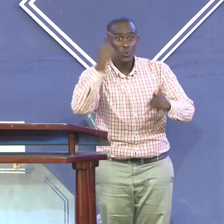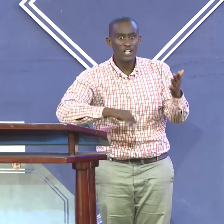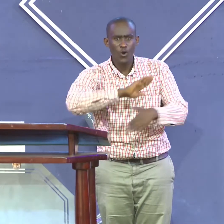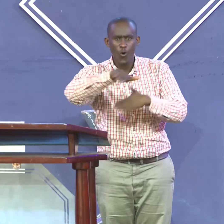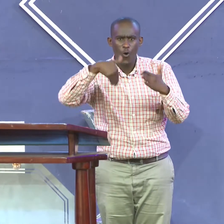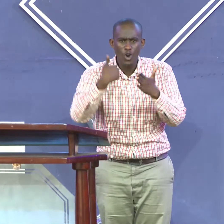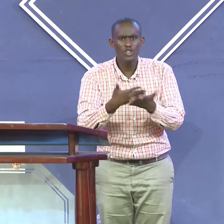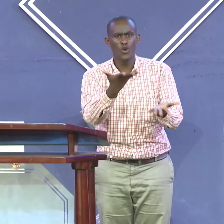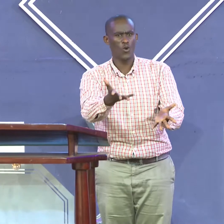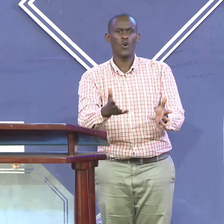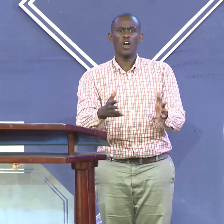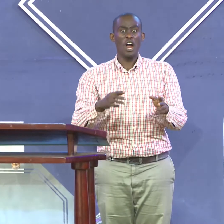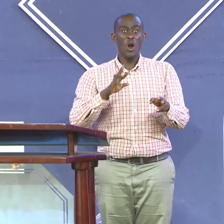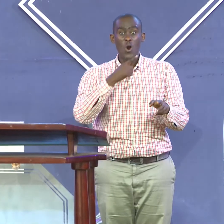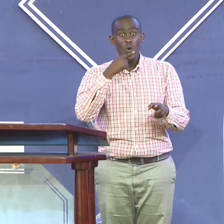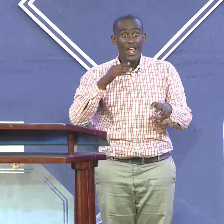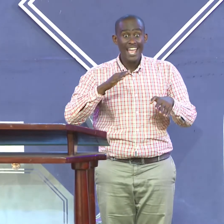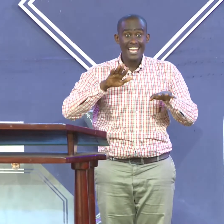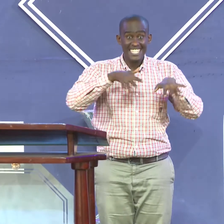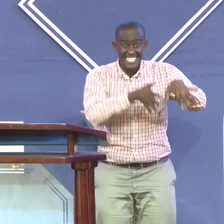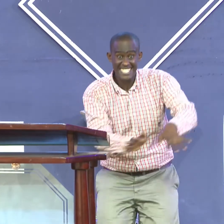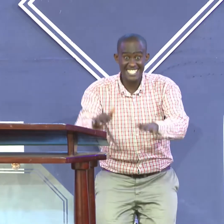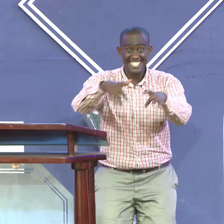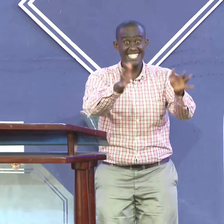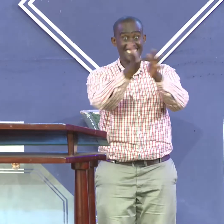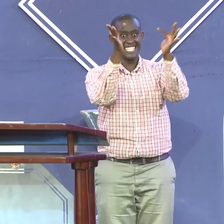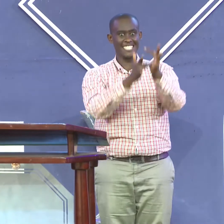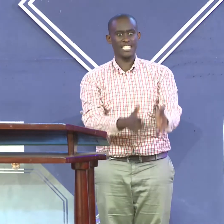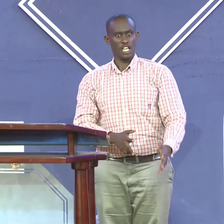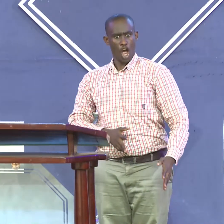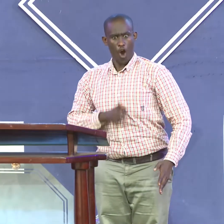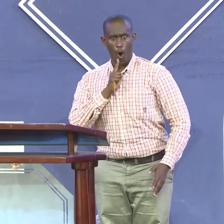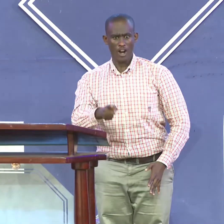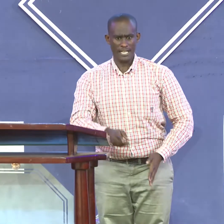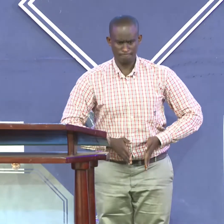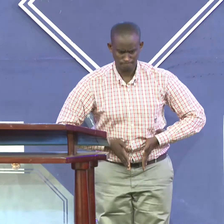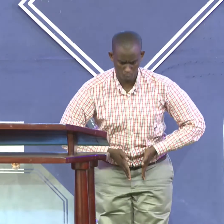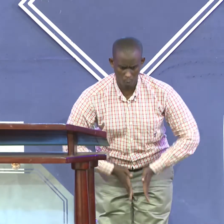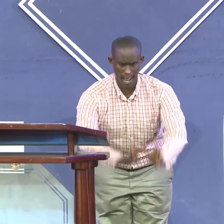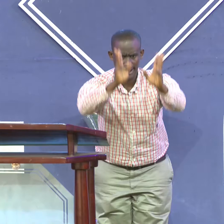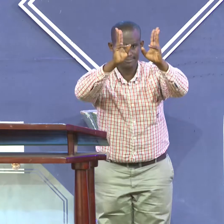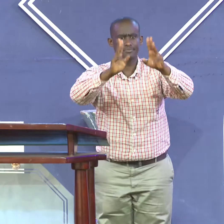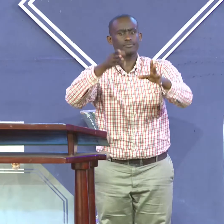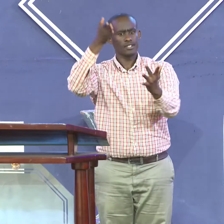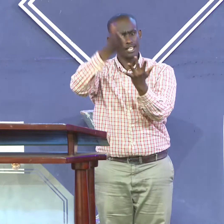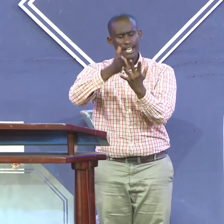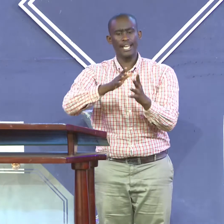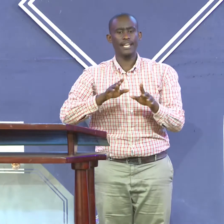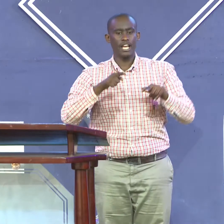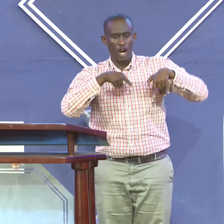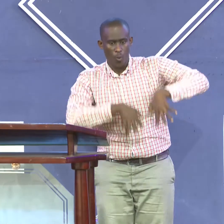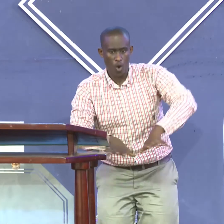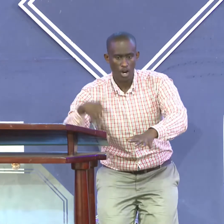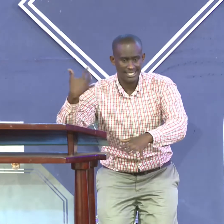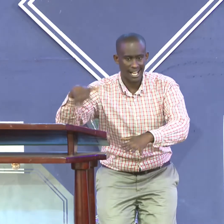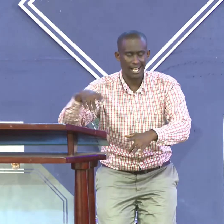whatever was before you as the Red Sea, he will part it. He is the one you need.